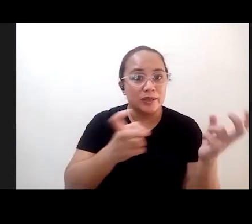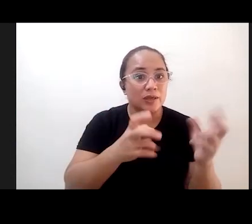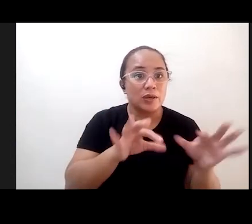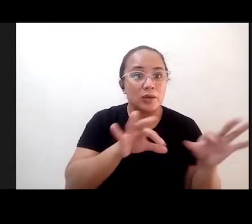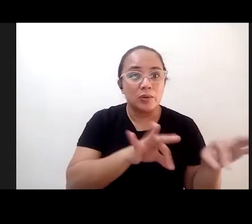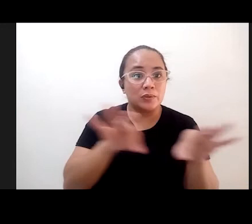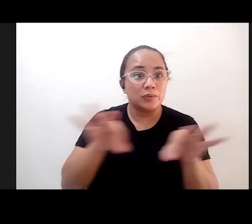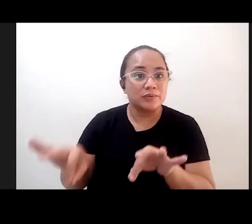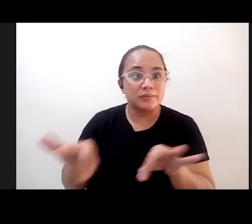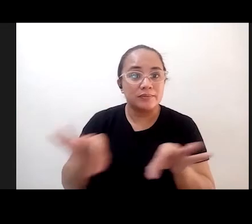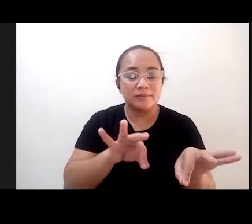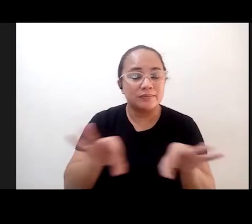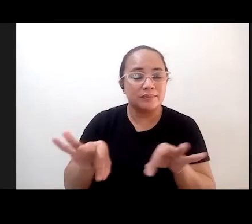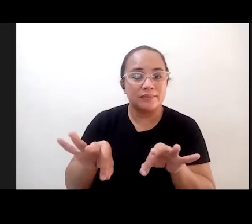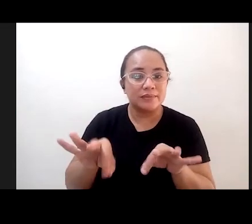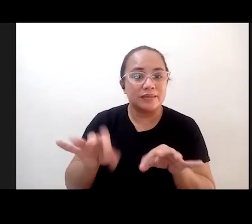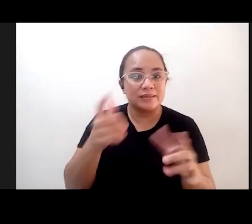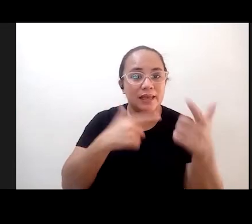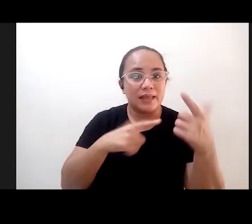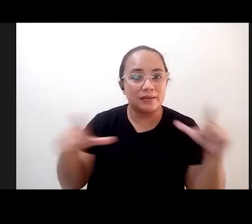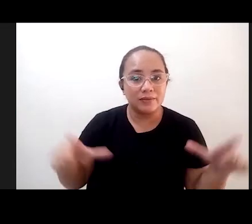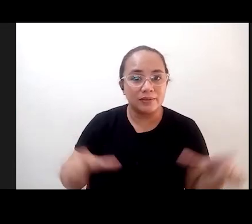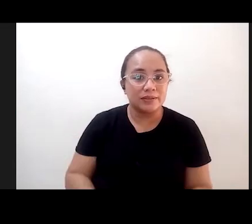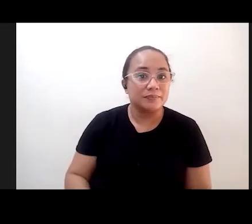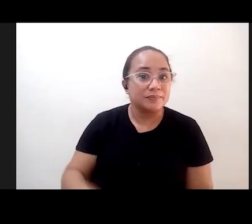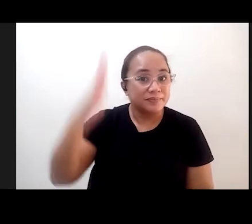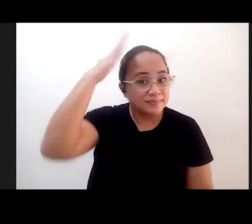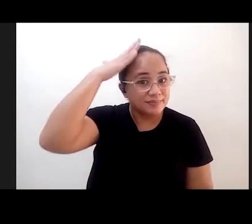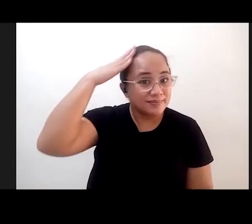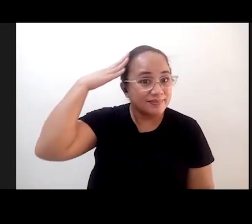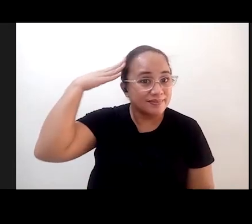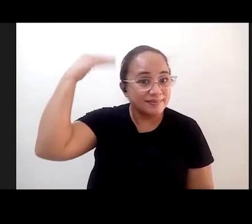Language. This sign is black